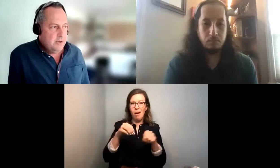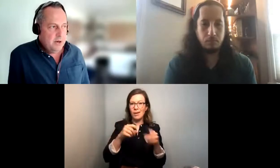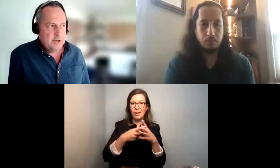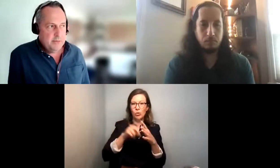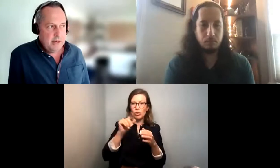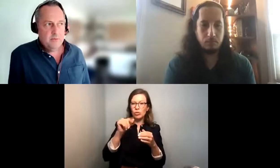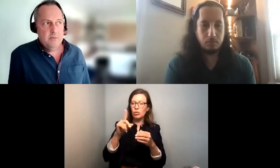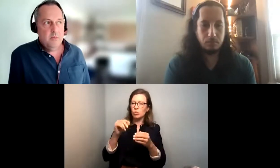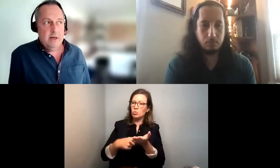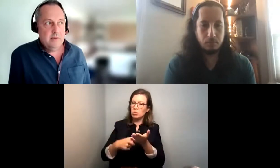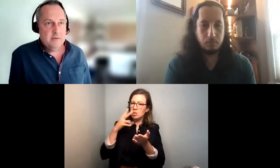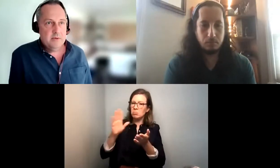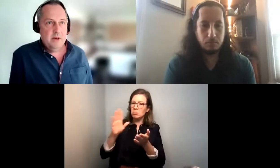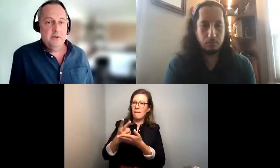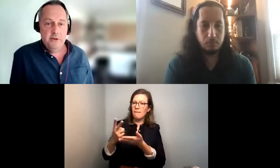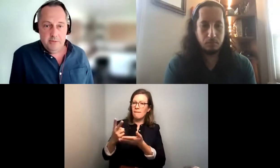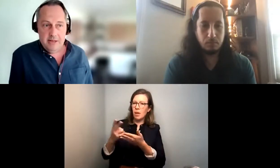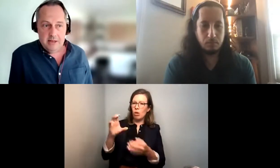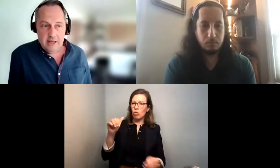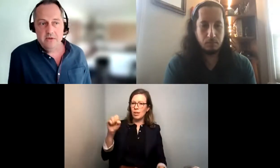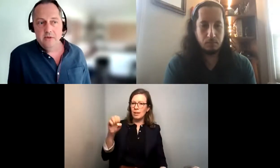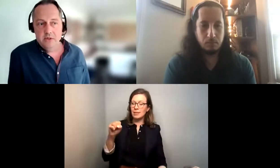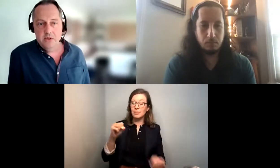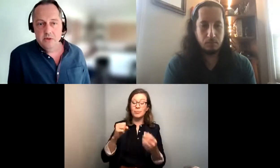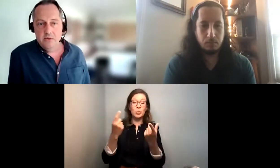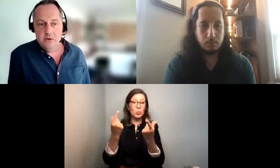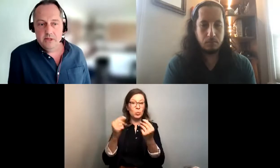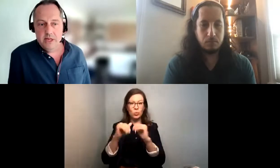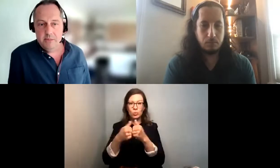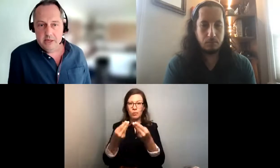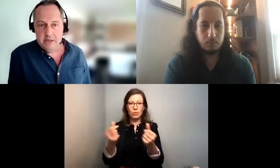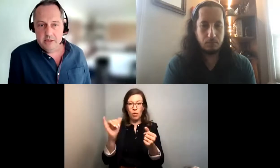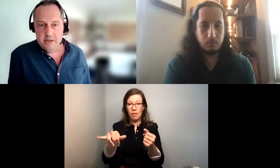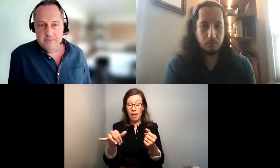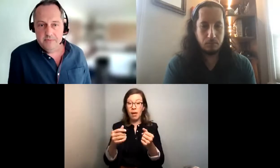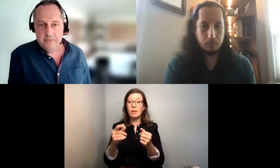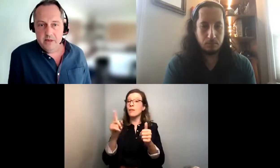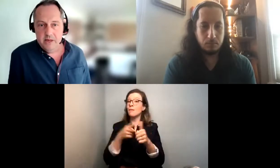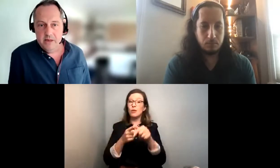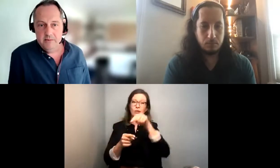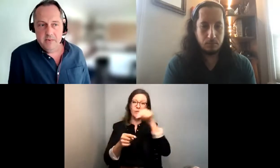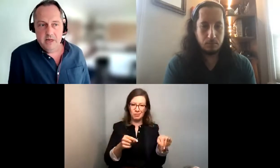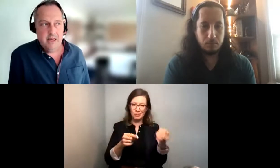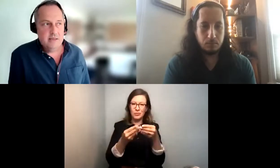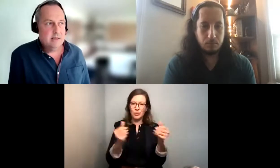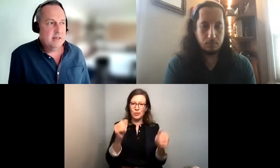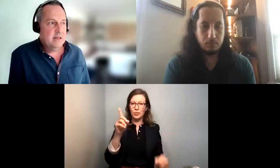How do you overcome that? Well, at a fundamental level, you solve the data bias issue,